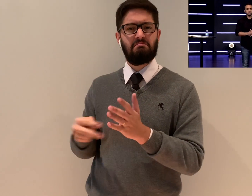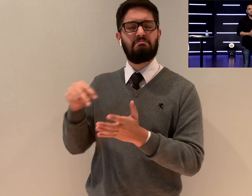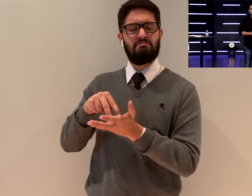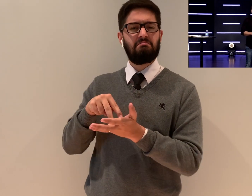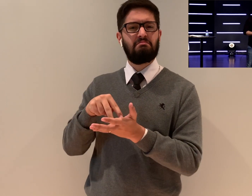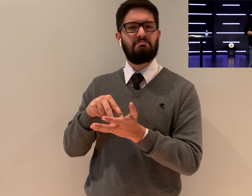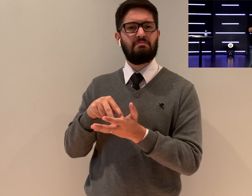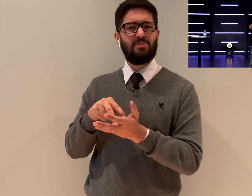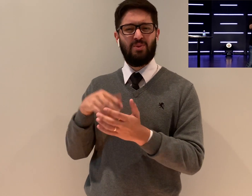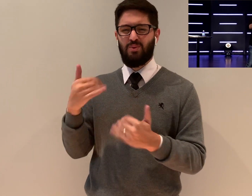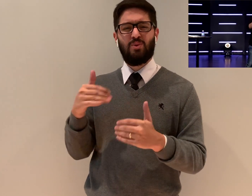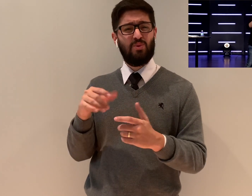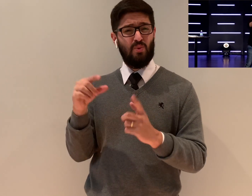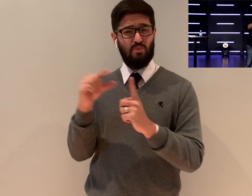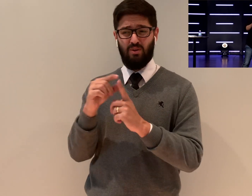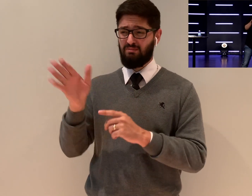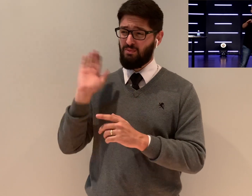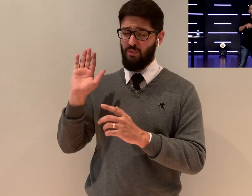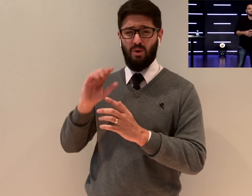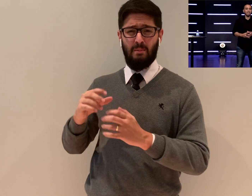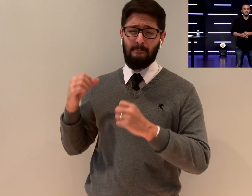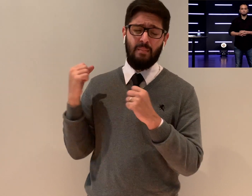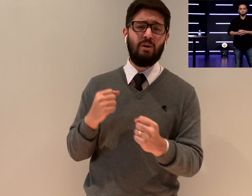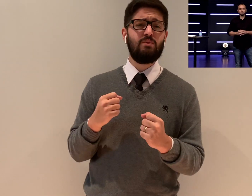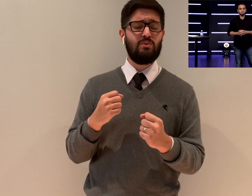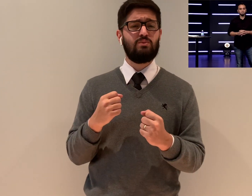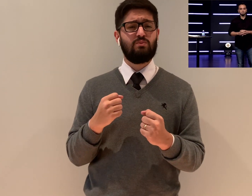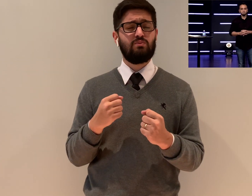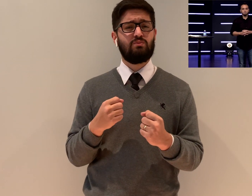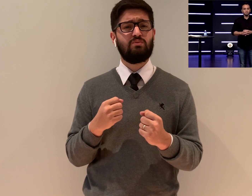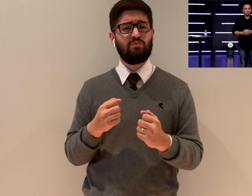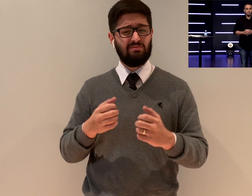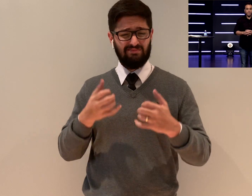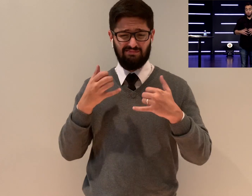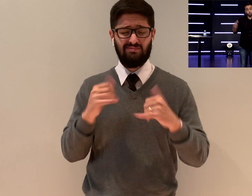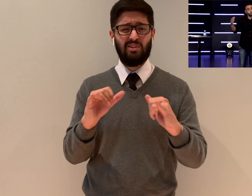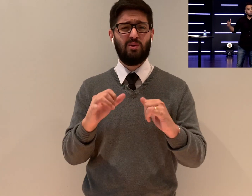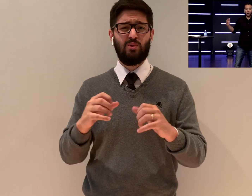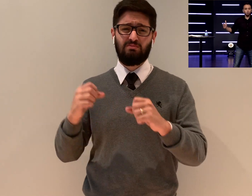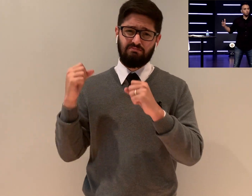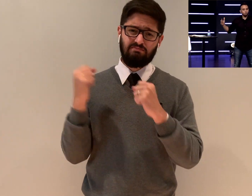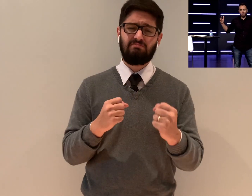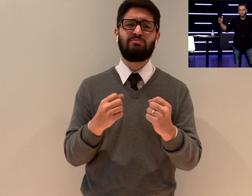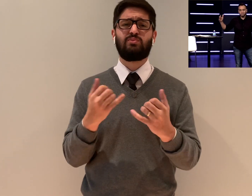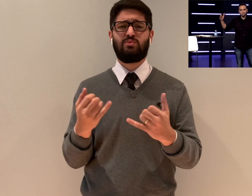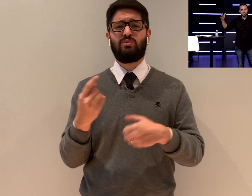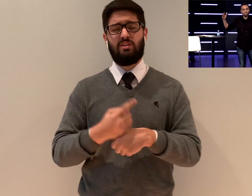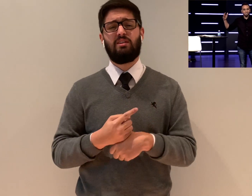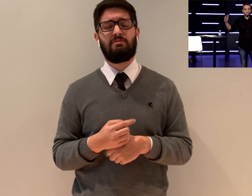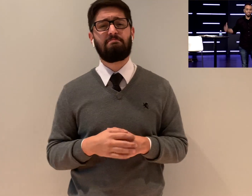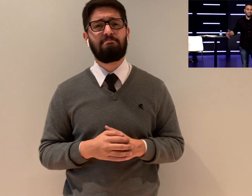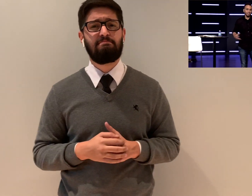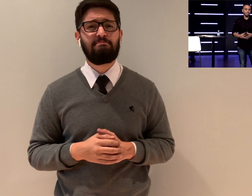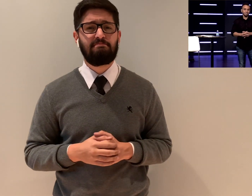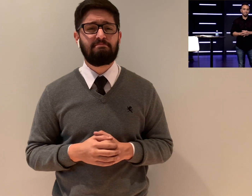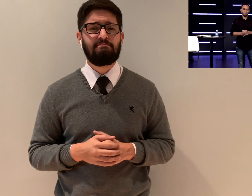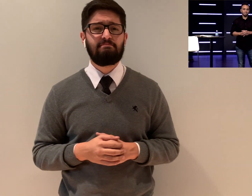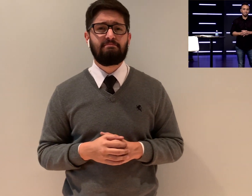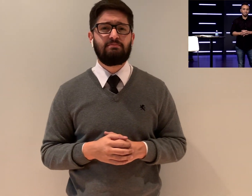Jesus. Those words were so powerful back then, and they're so powerful for us